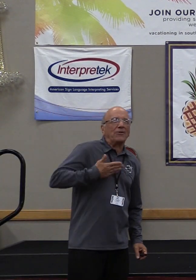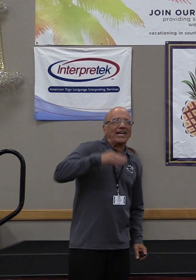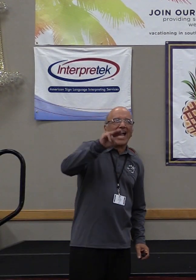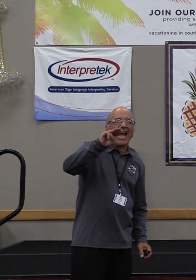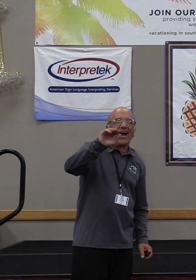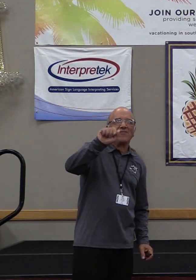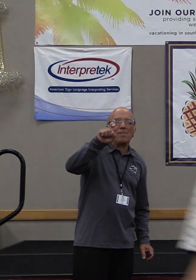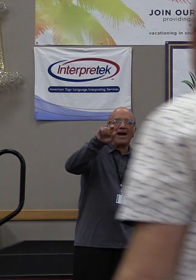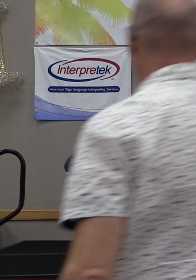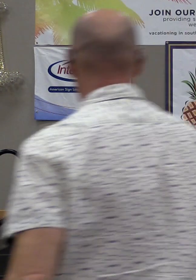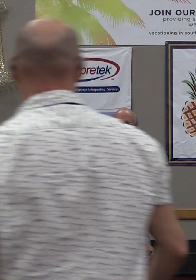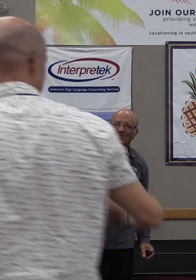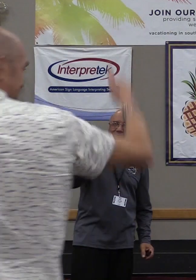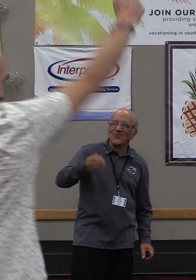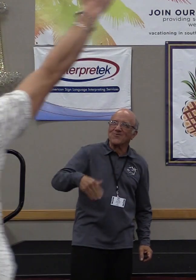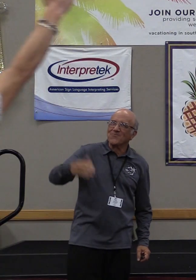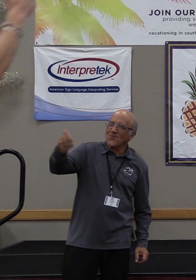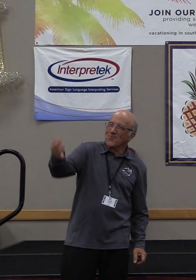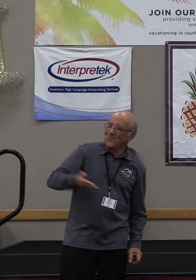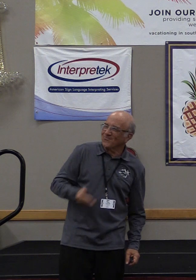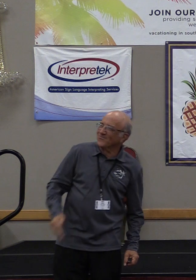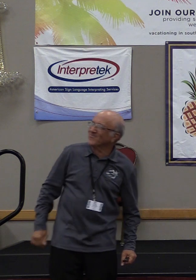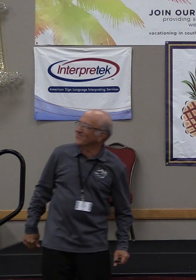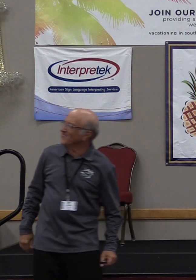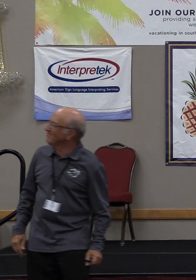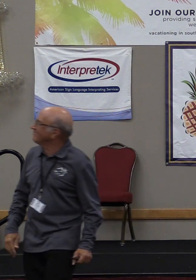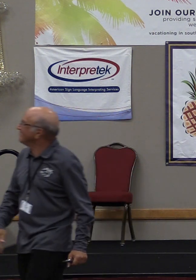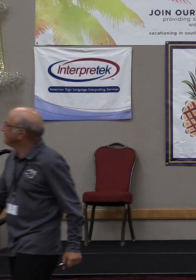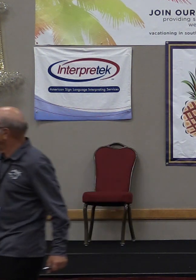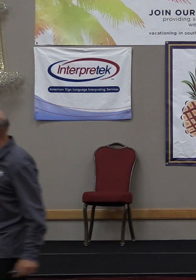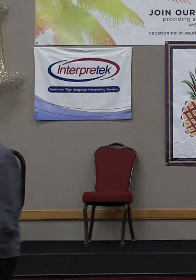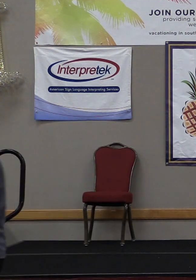Ever happy to have muffins?